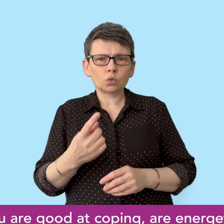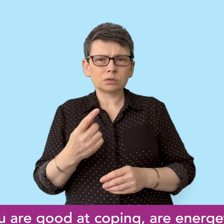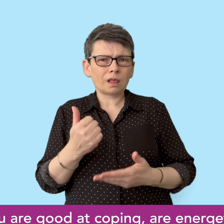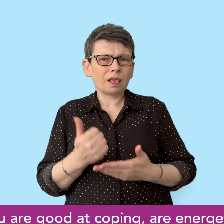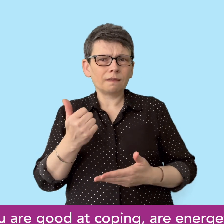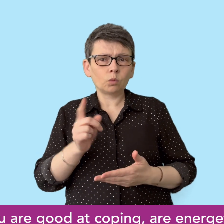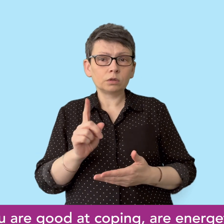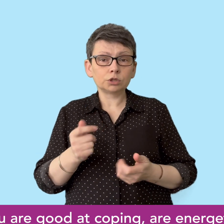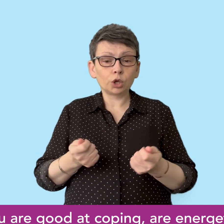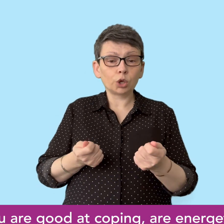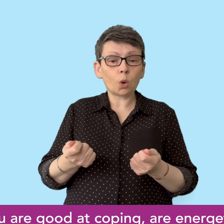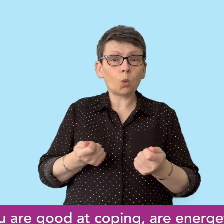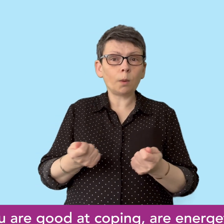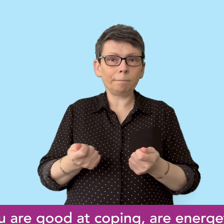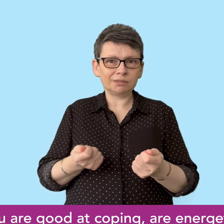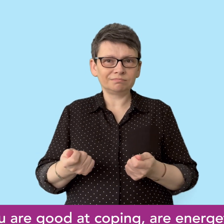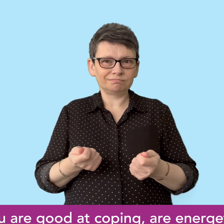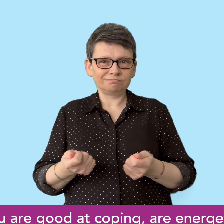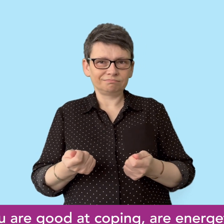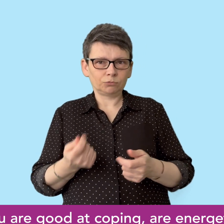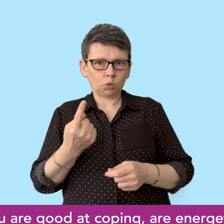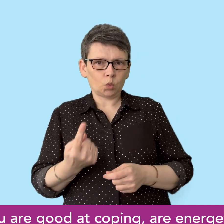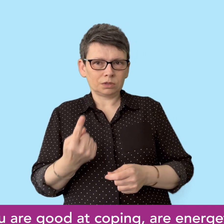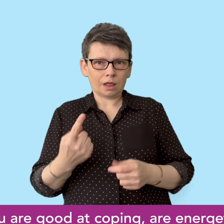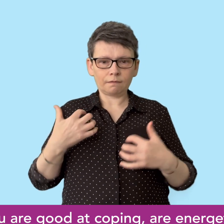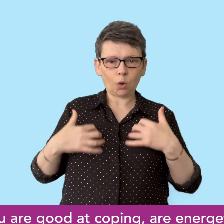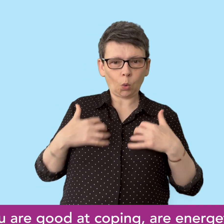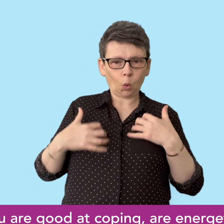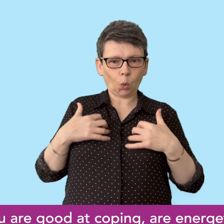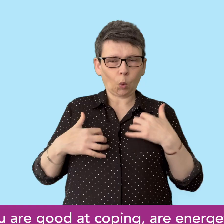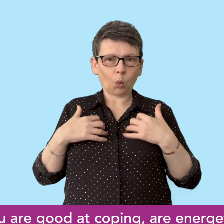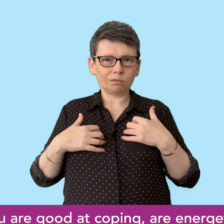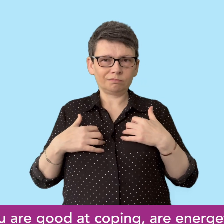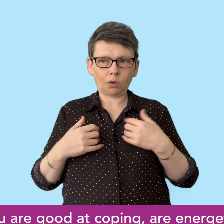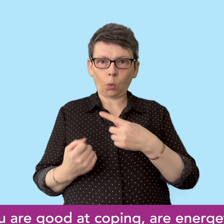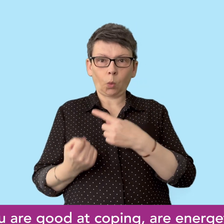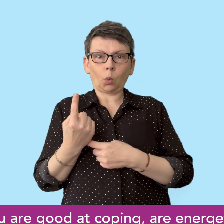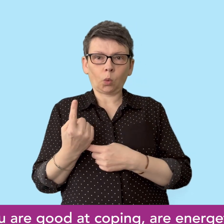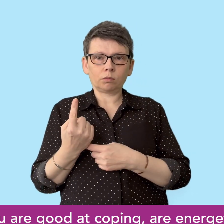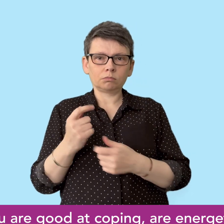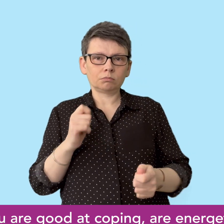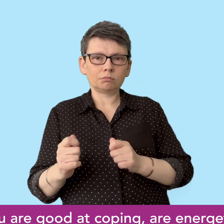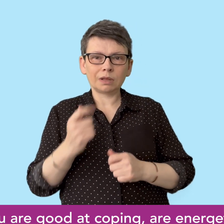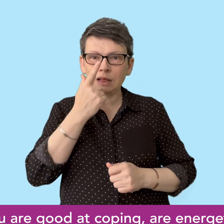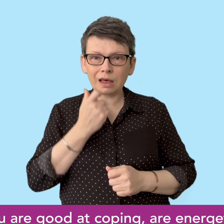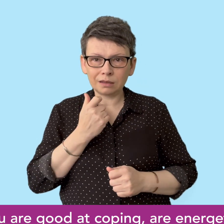You are good at coping, are energetic and enthusiastic, responding well to